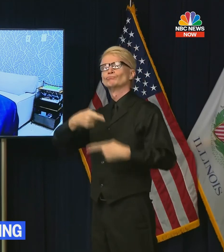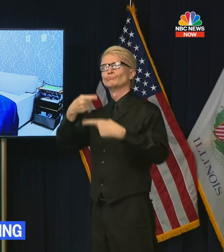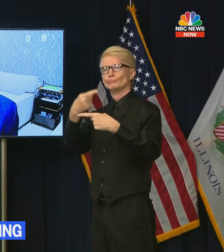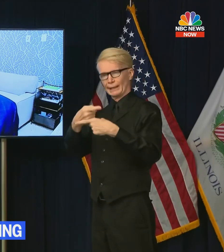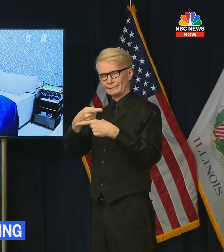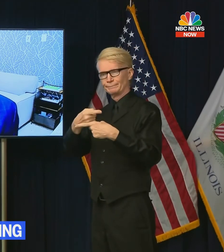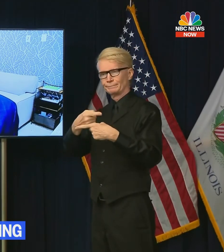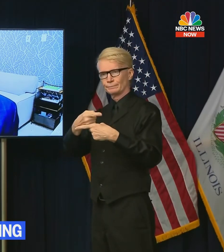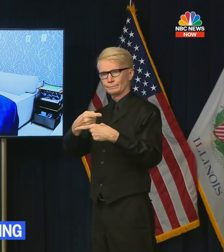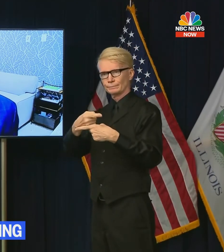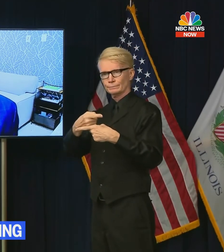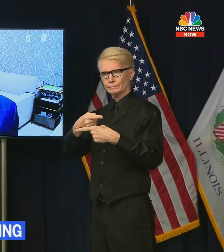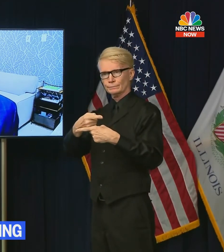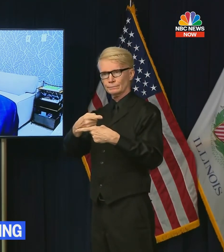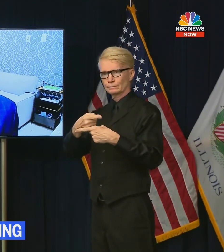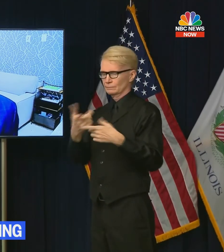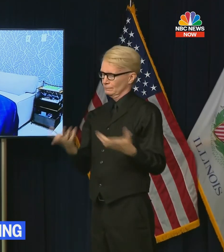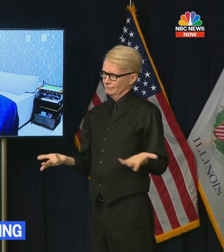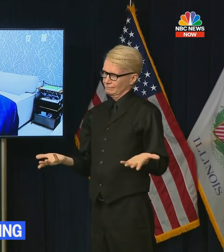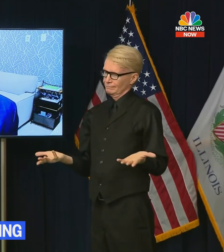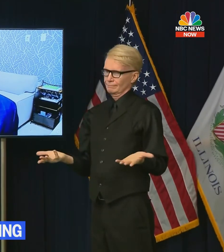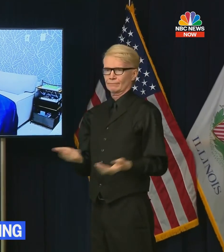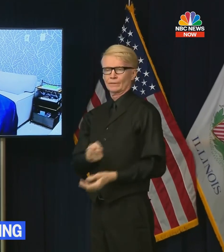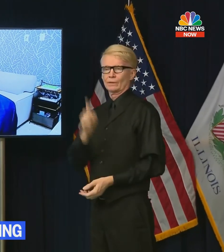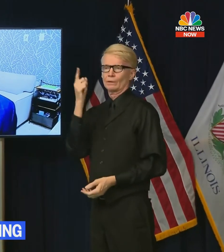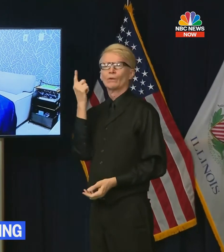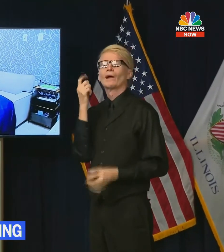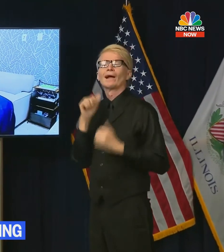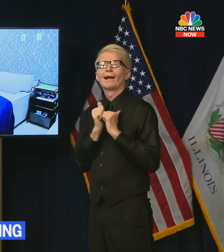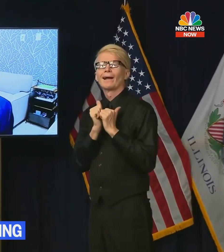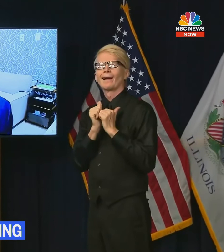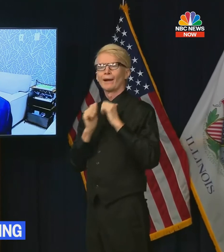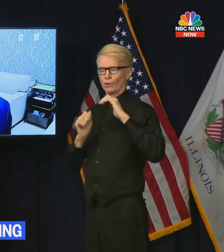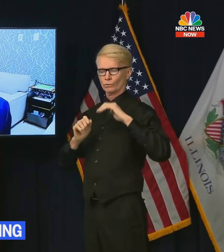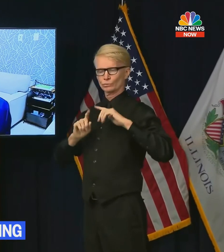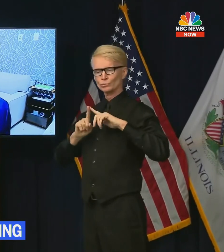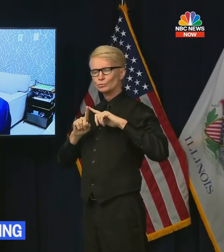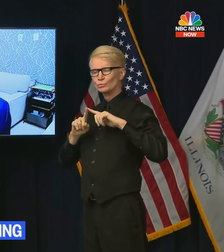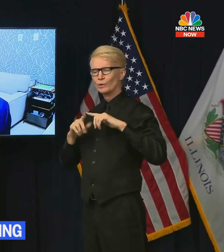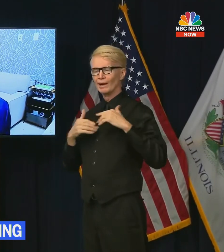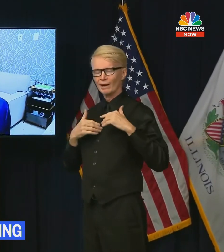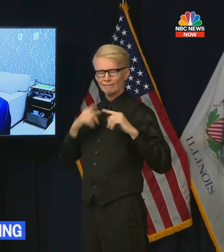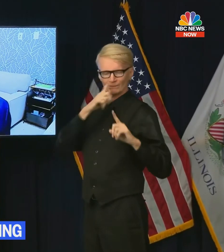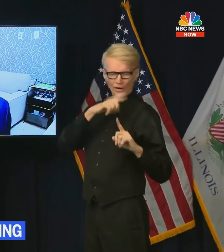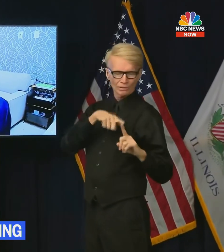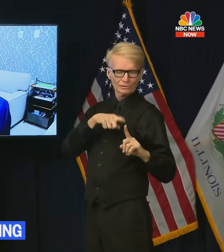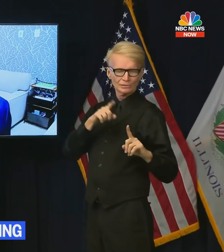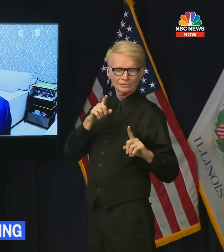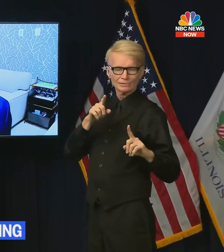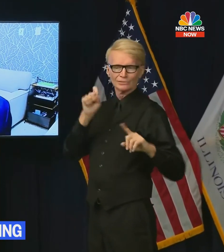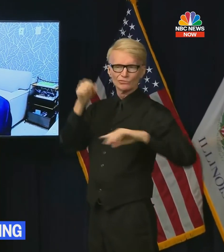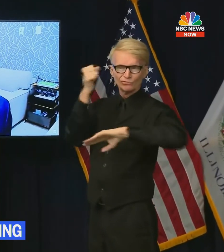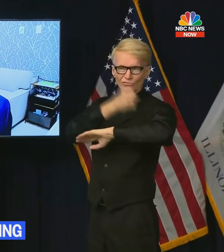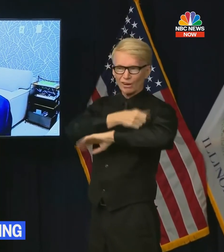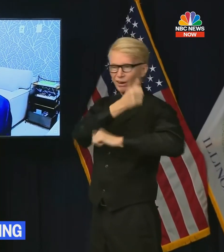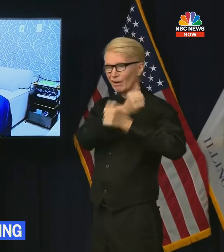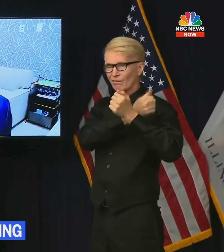that testing is really the only way out of the false choice between shutting everything